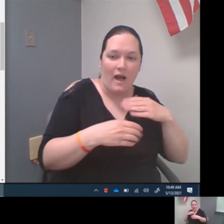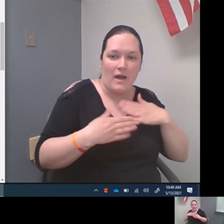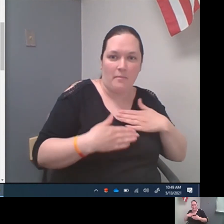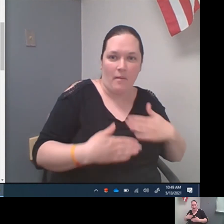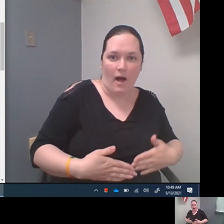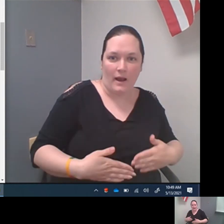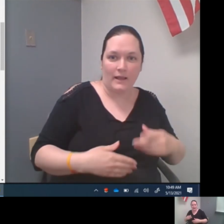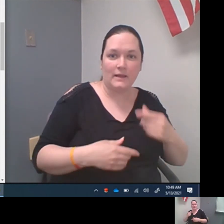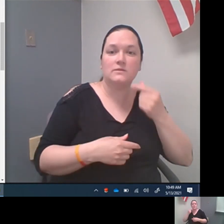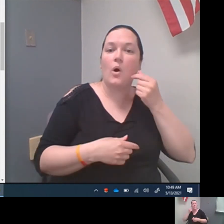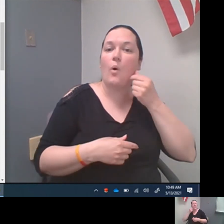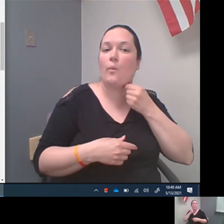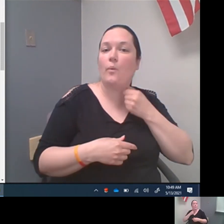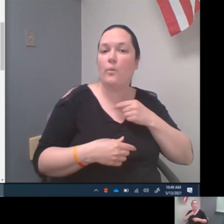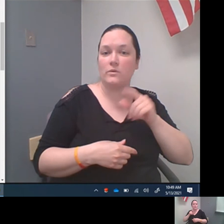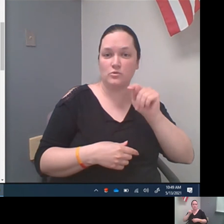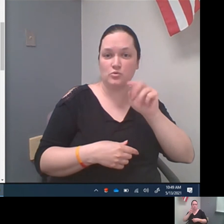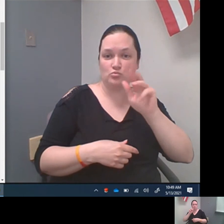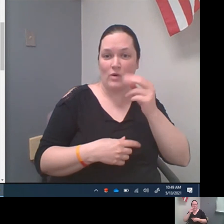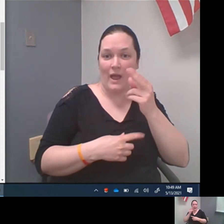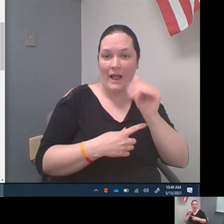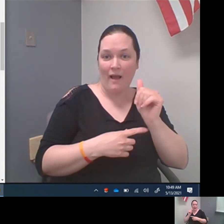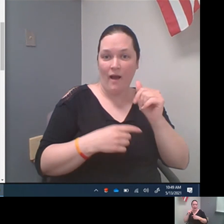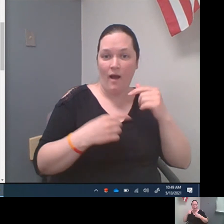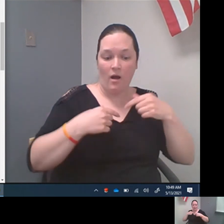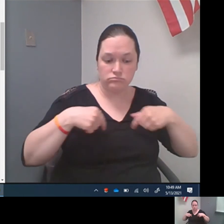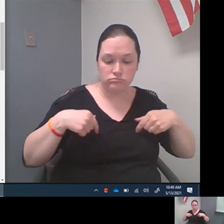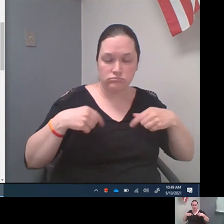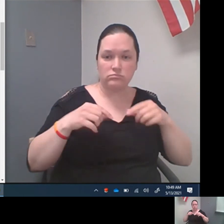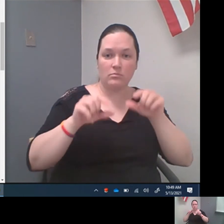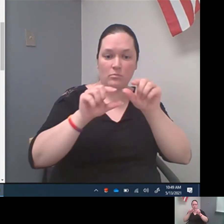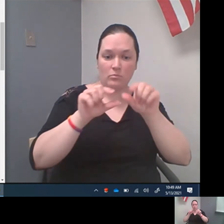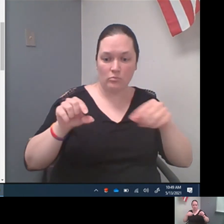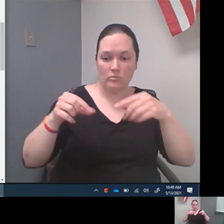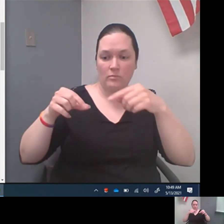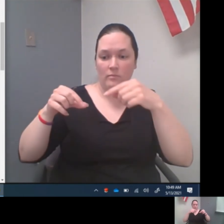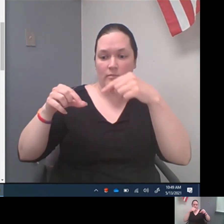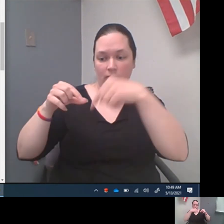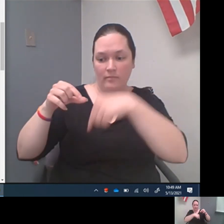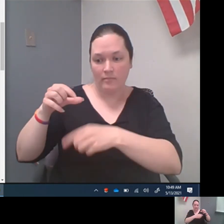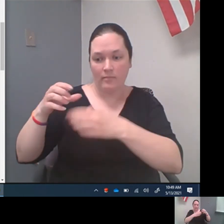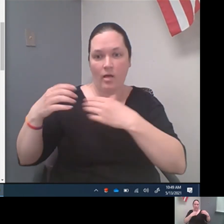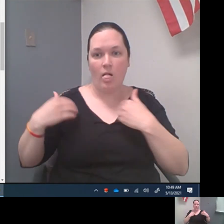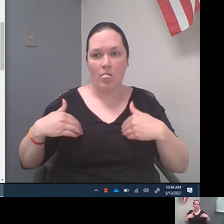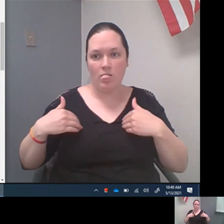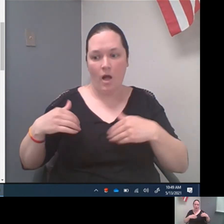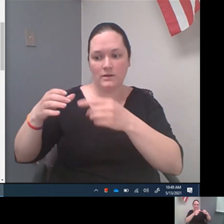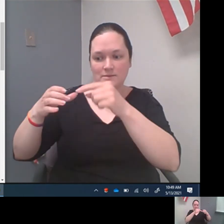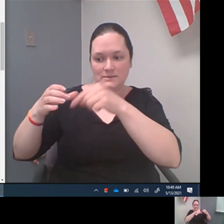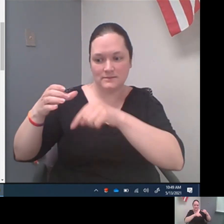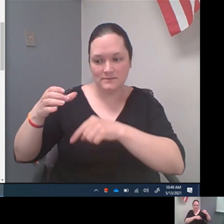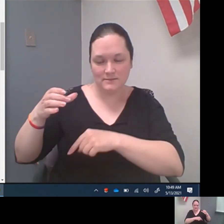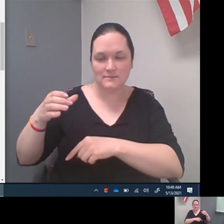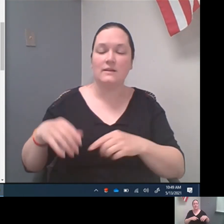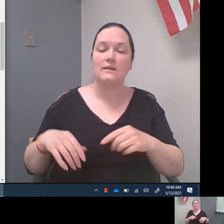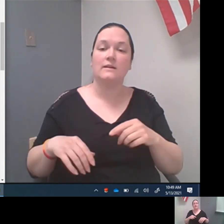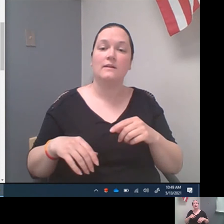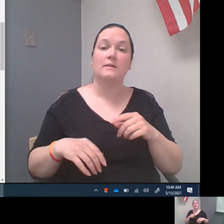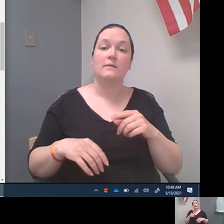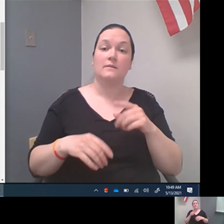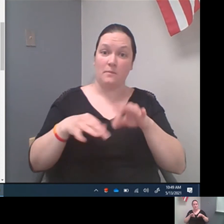have a trachea that leads down into bronchus and then bronchioles all the way down into the alveoli. One thing that's important to note is